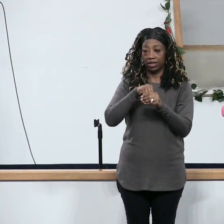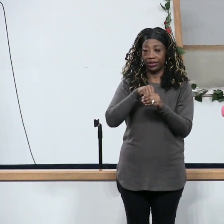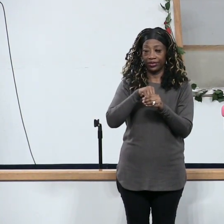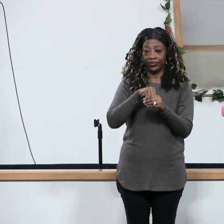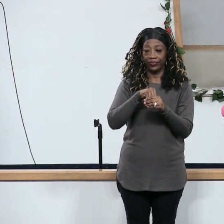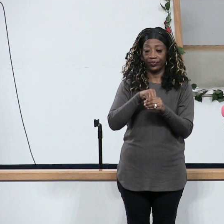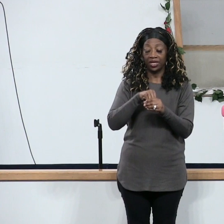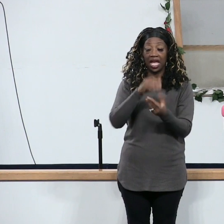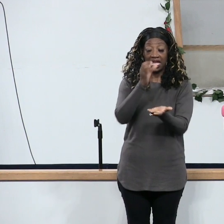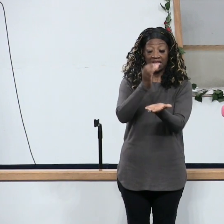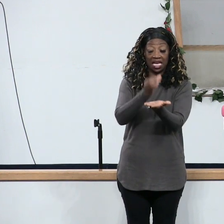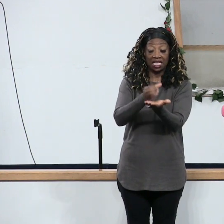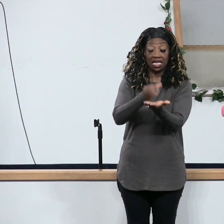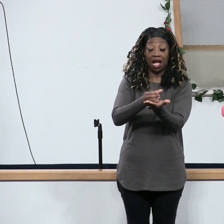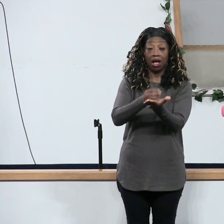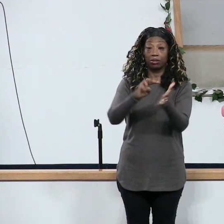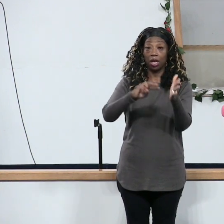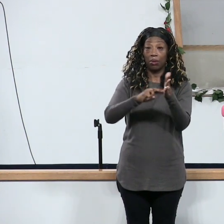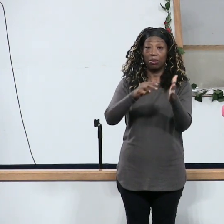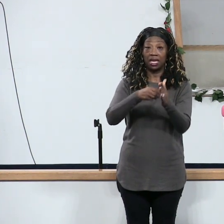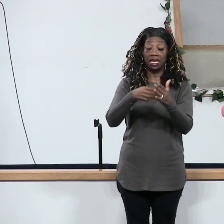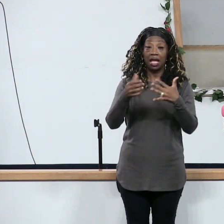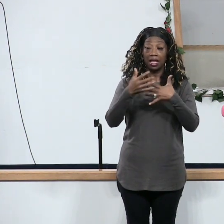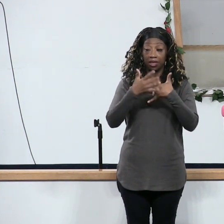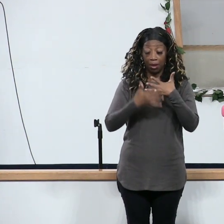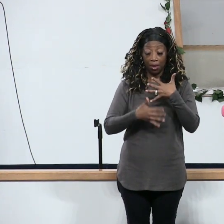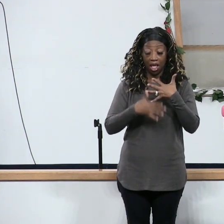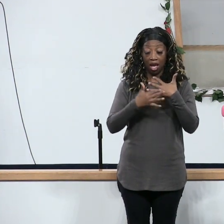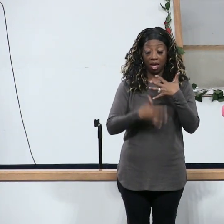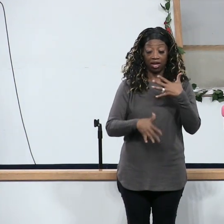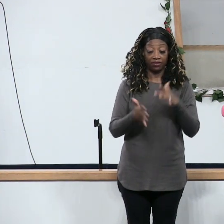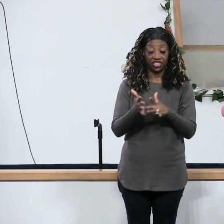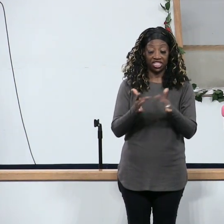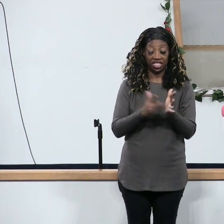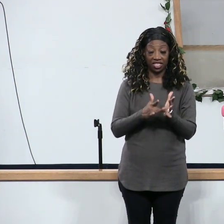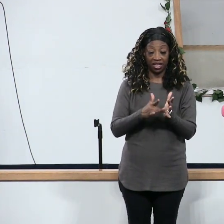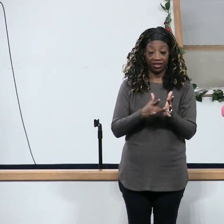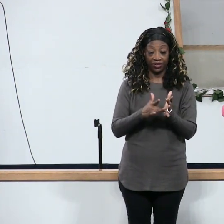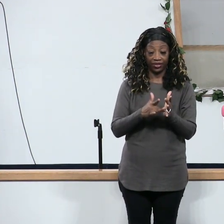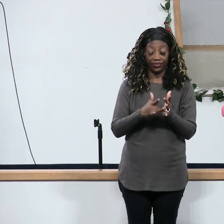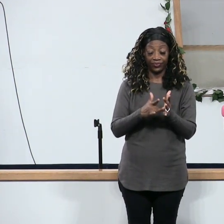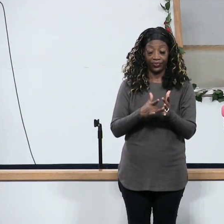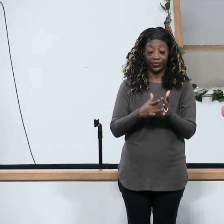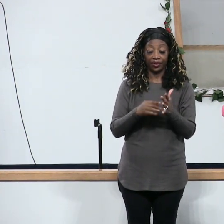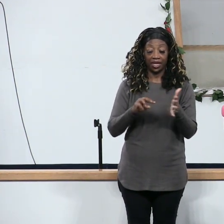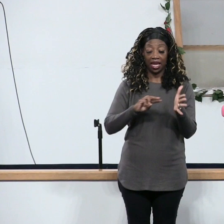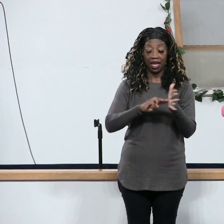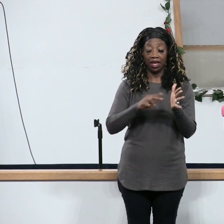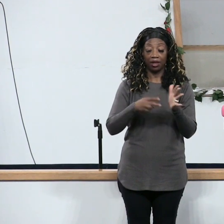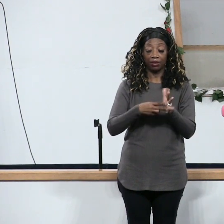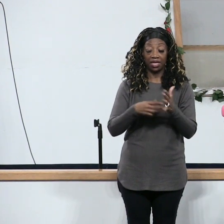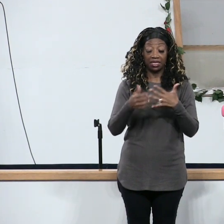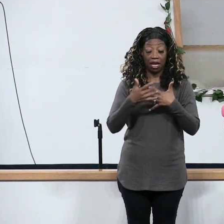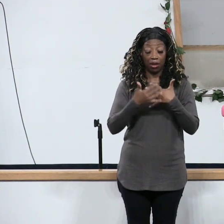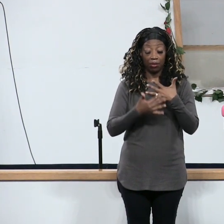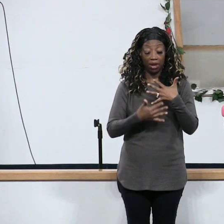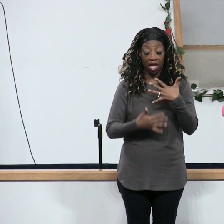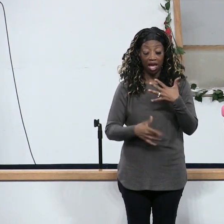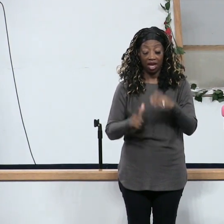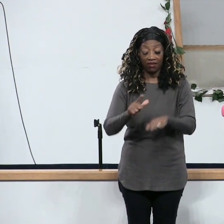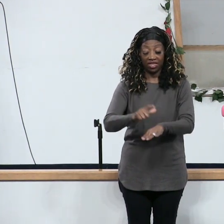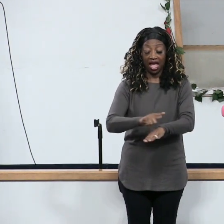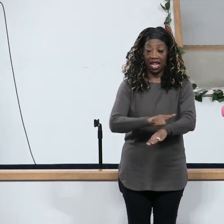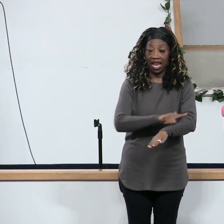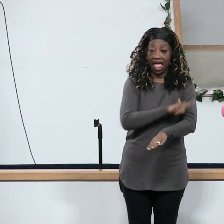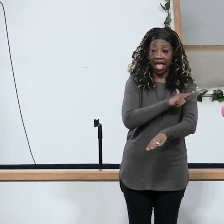The cup symbolizes the shed blood of Jesus. It symbolizes the blood of the